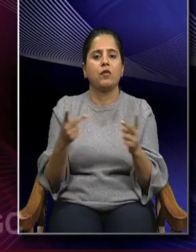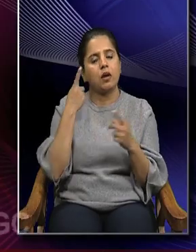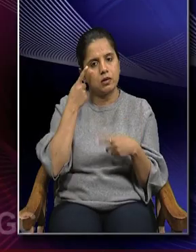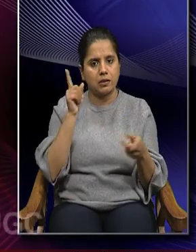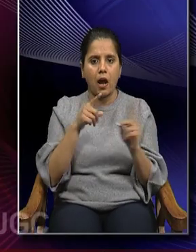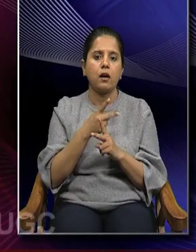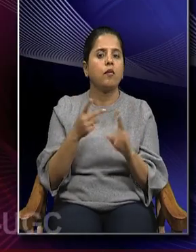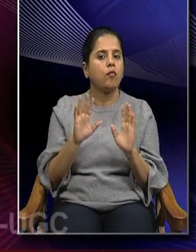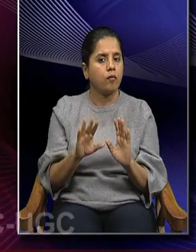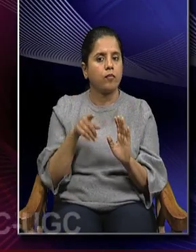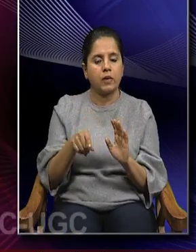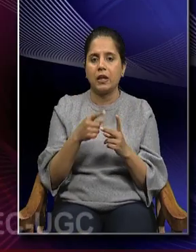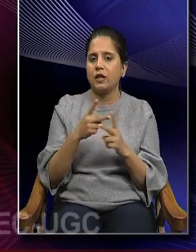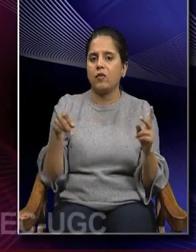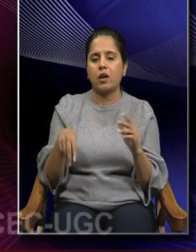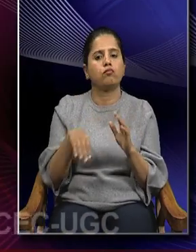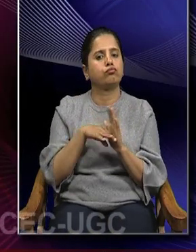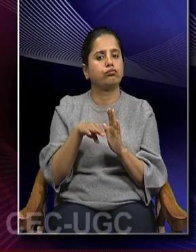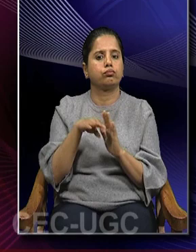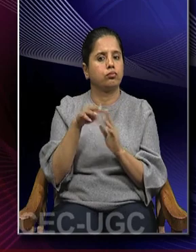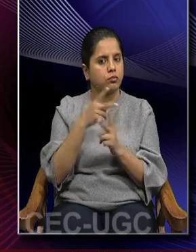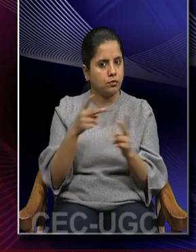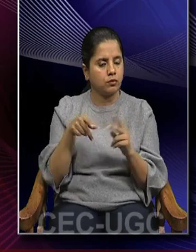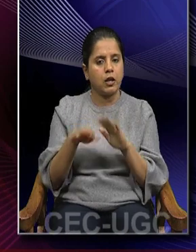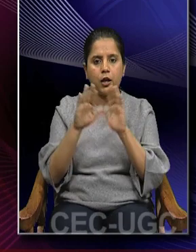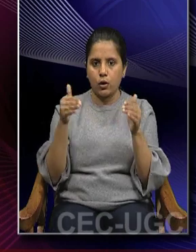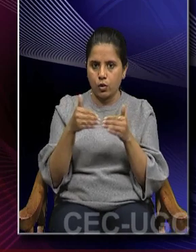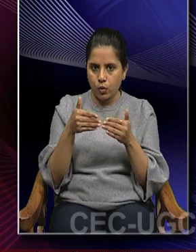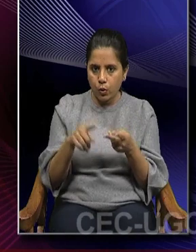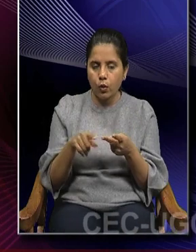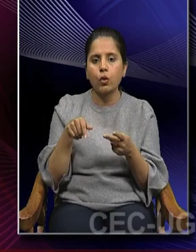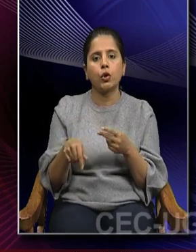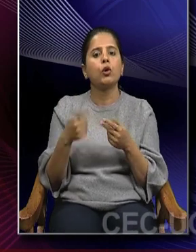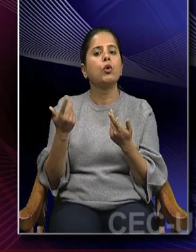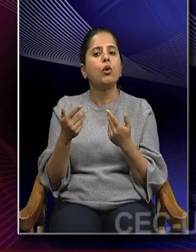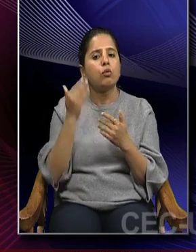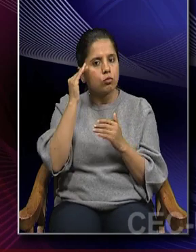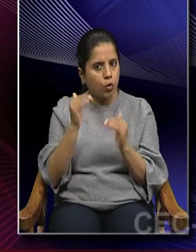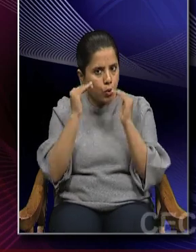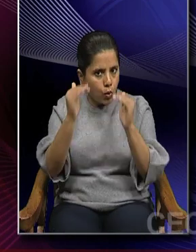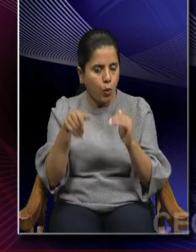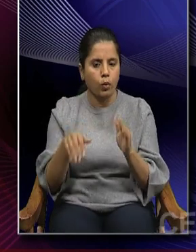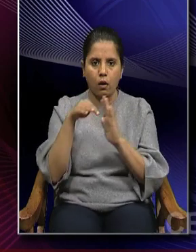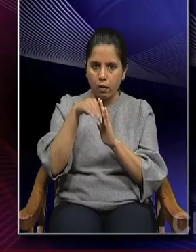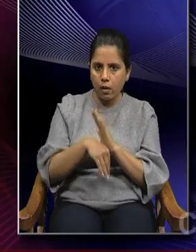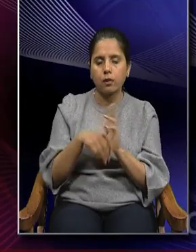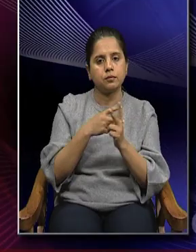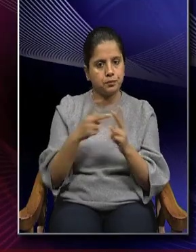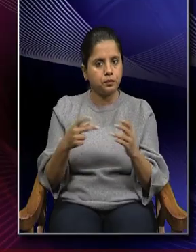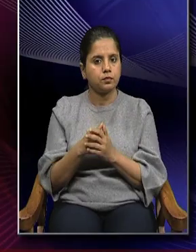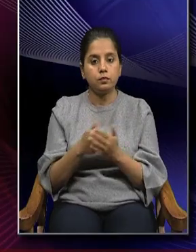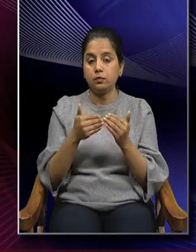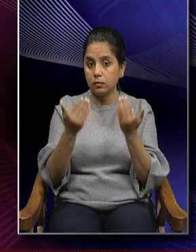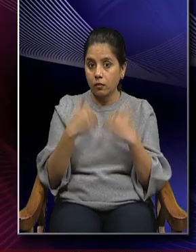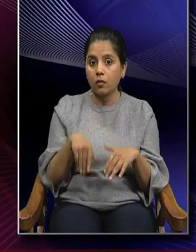strategies according to different stages, that is introduction, growth, maturity and decline. Then coming to